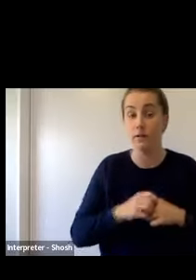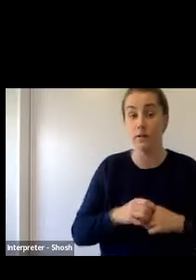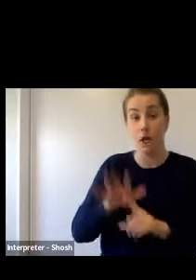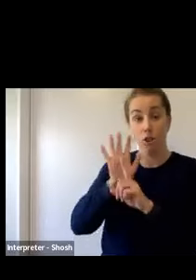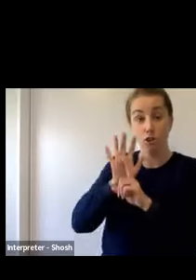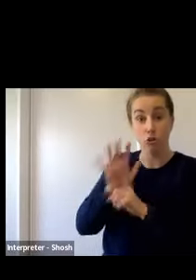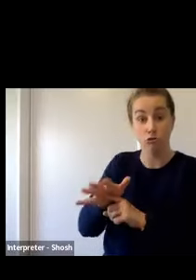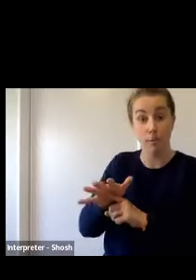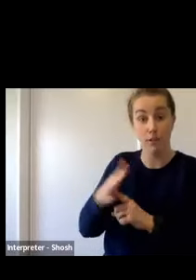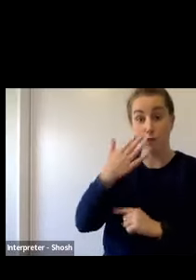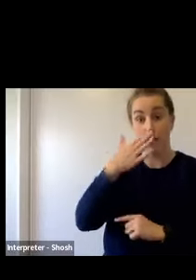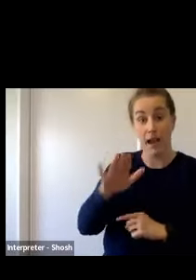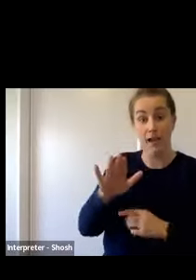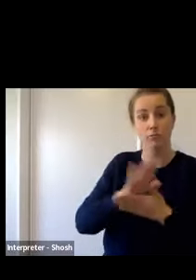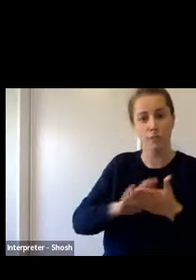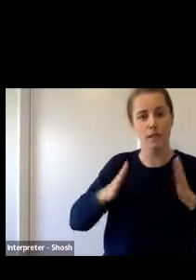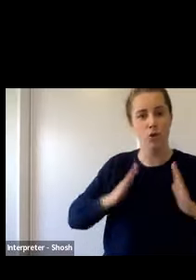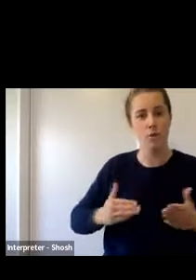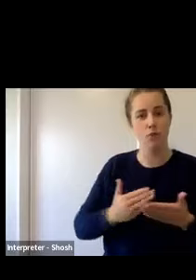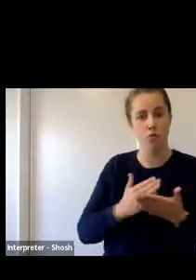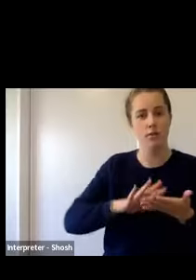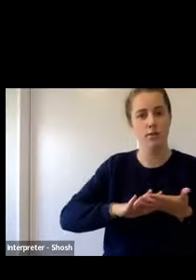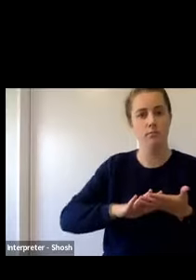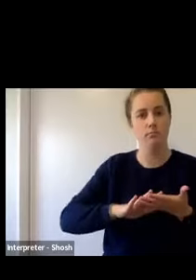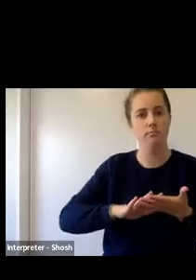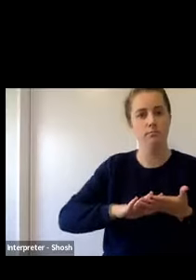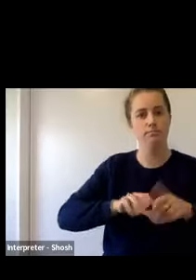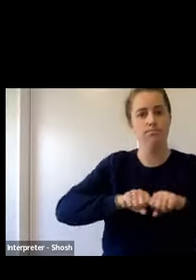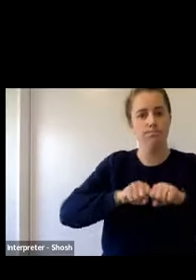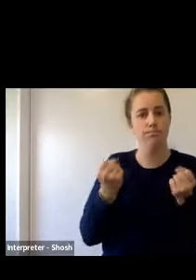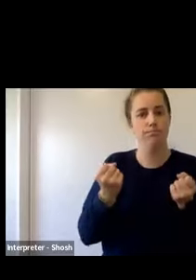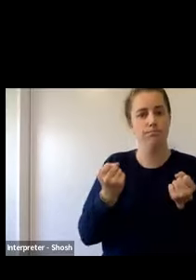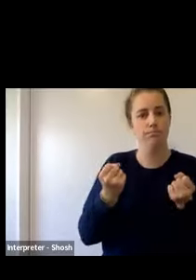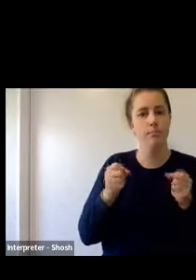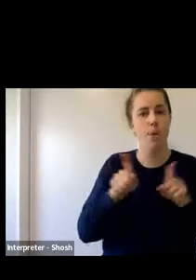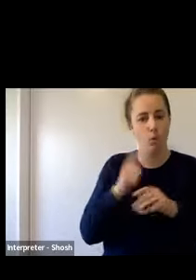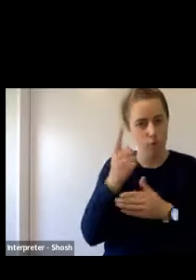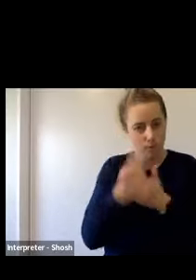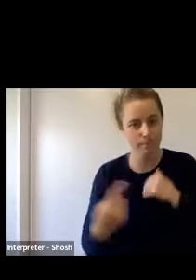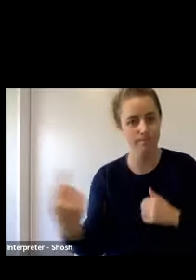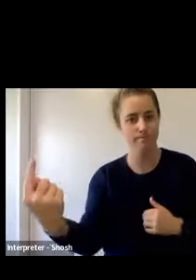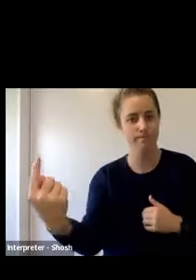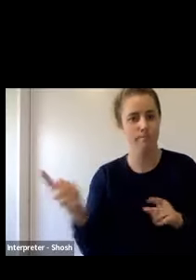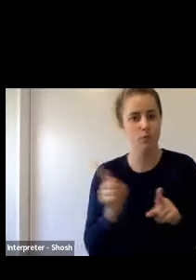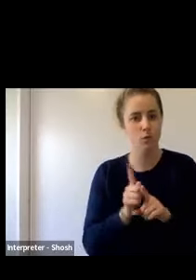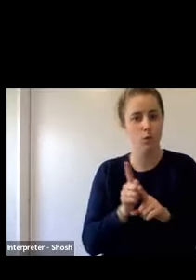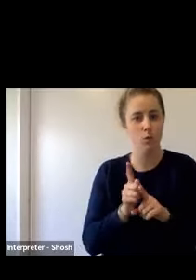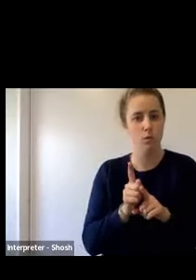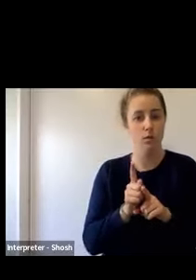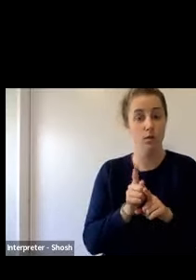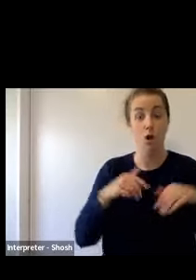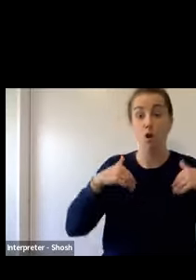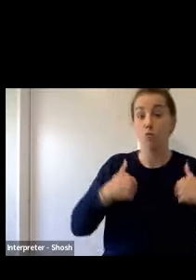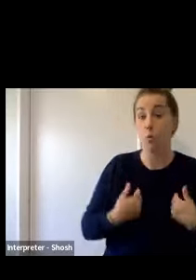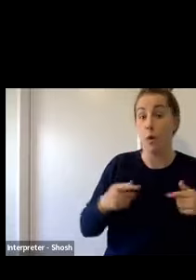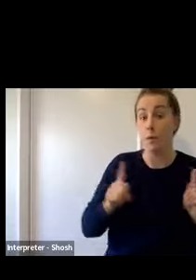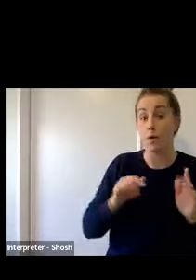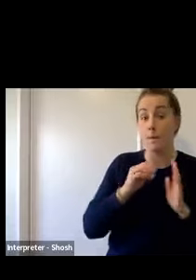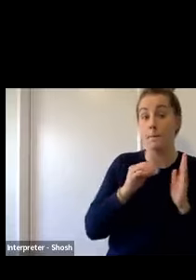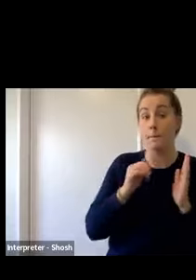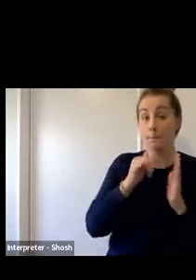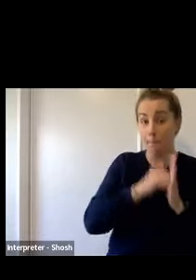discriminatory attitudes lead to human rights violations and social exclusion. Our requirement is that the bill will be